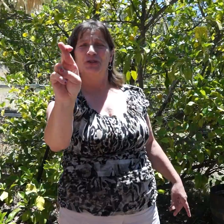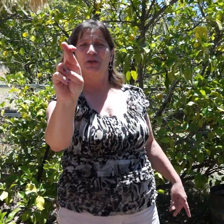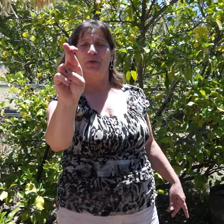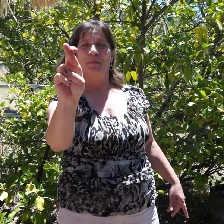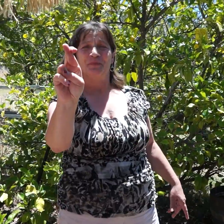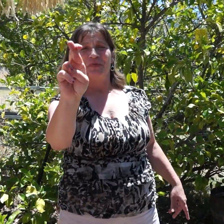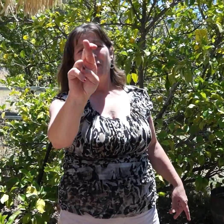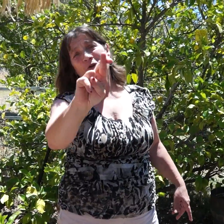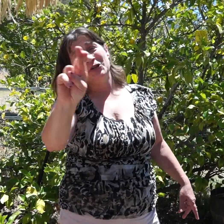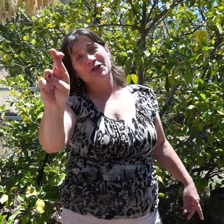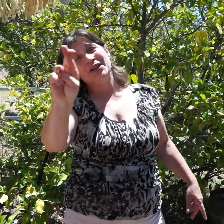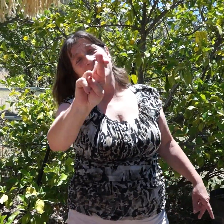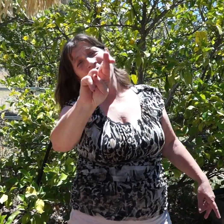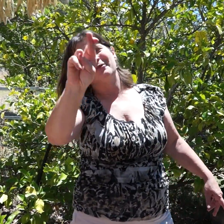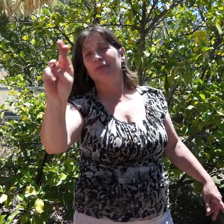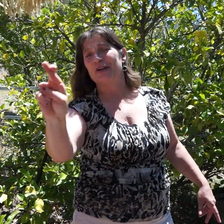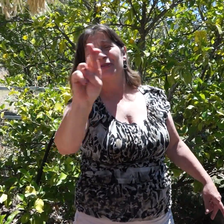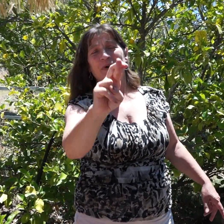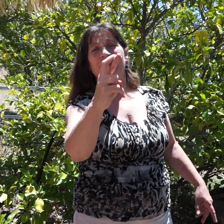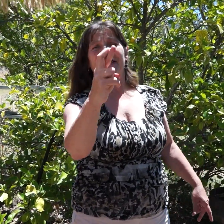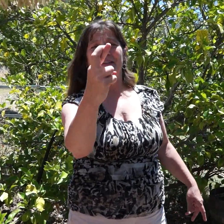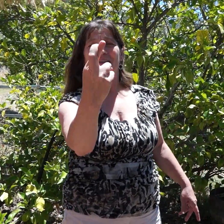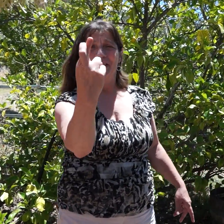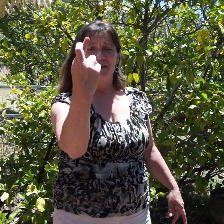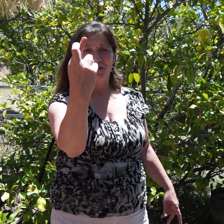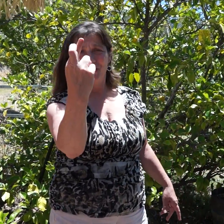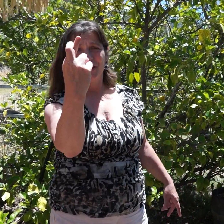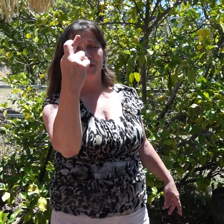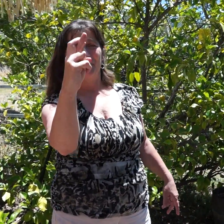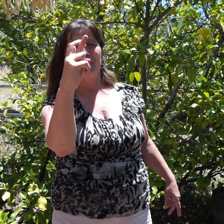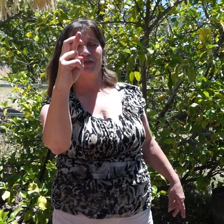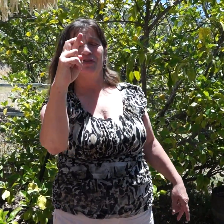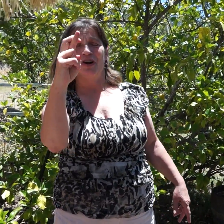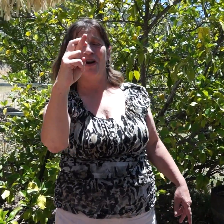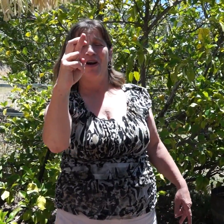true, or that you're going to get resurrected. So cross your fingers for R.